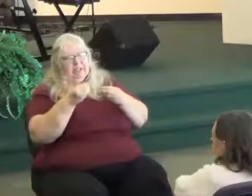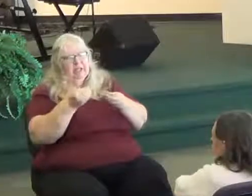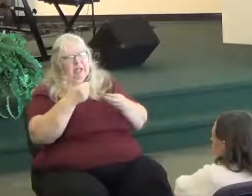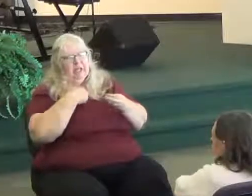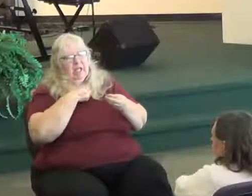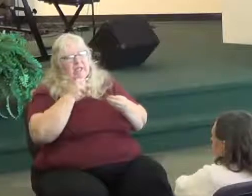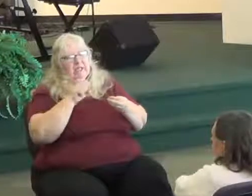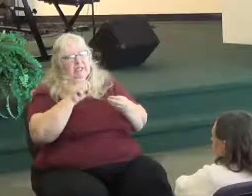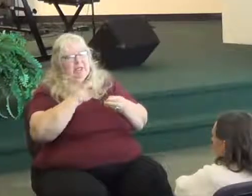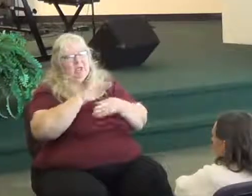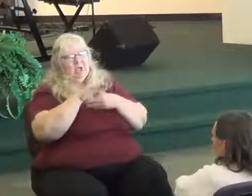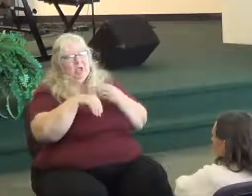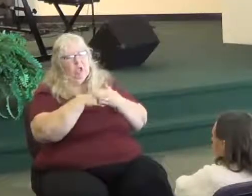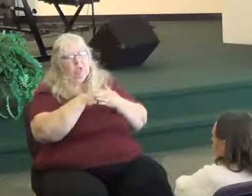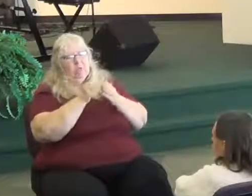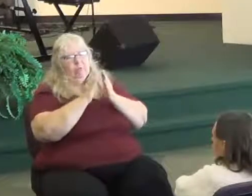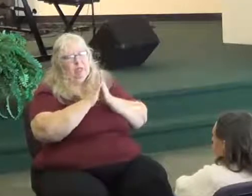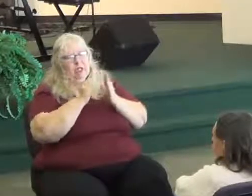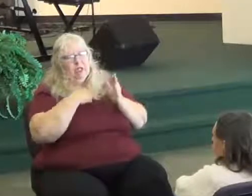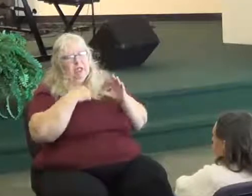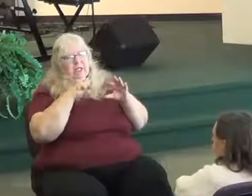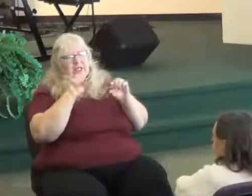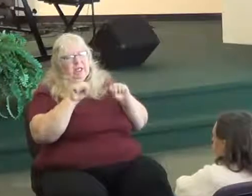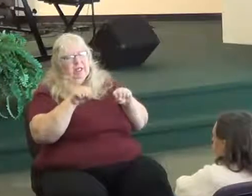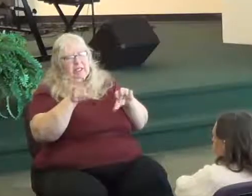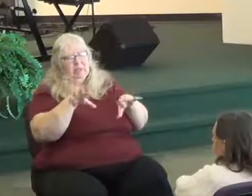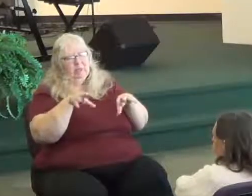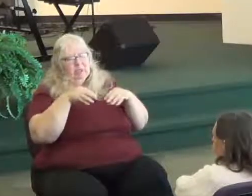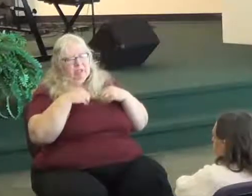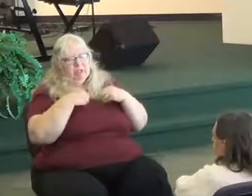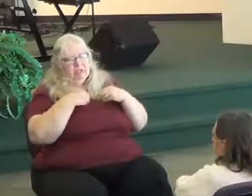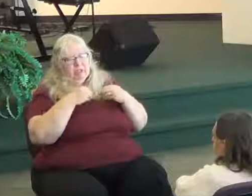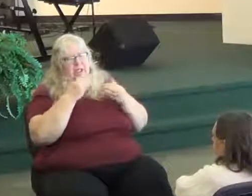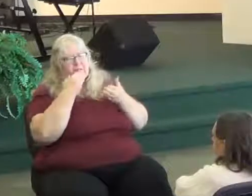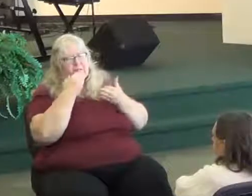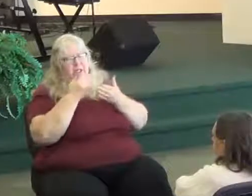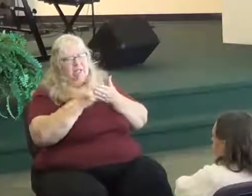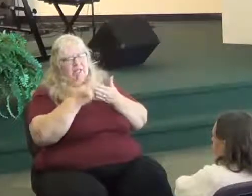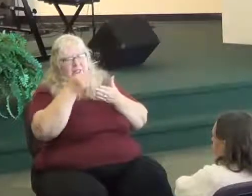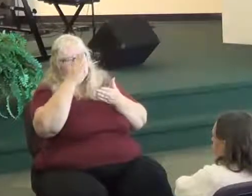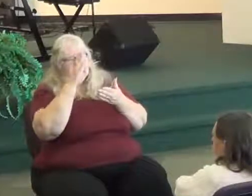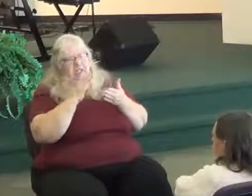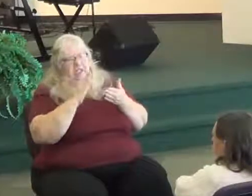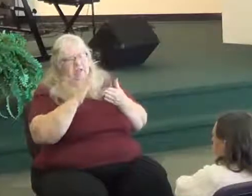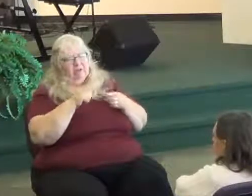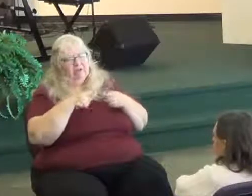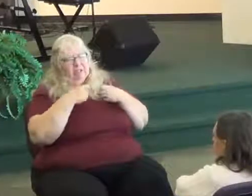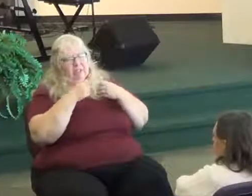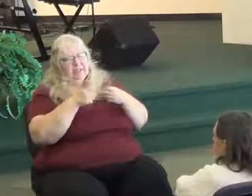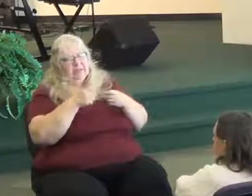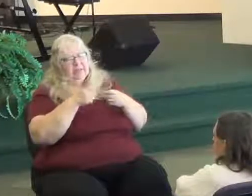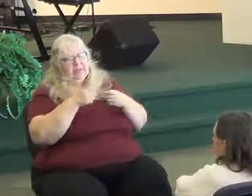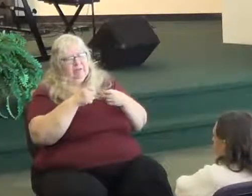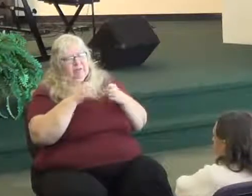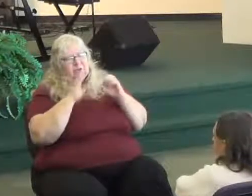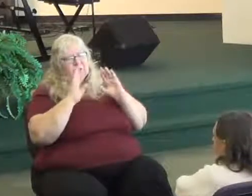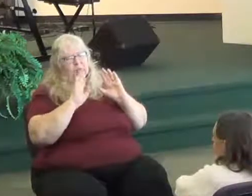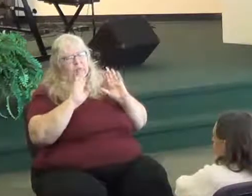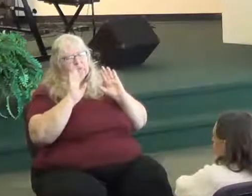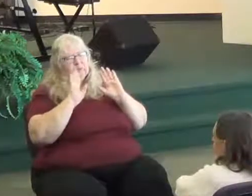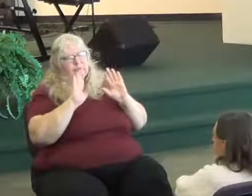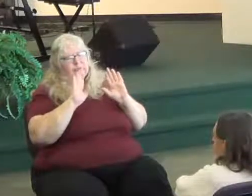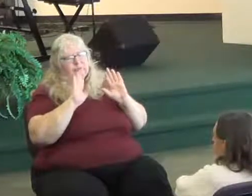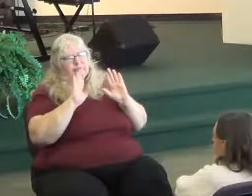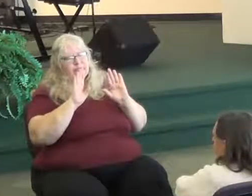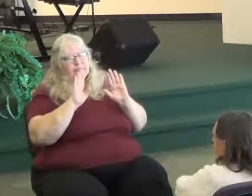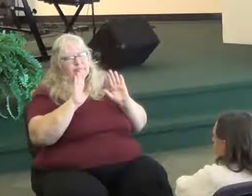get. Thank God for this gift too wonderful for words. Beautiful scripture,